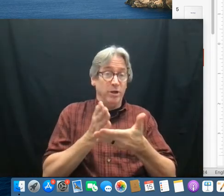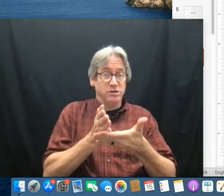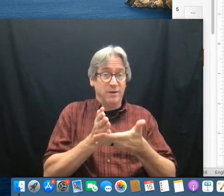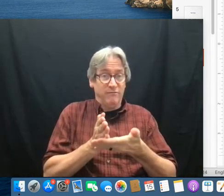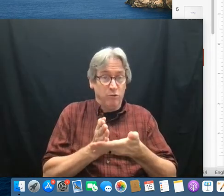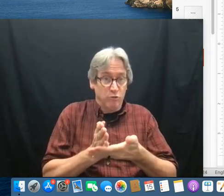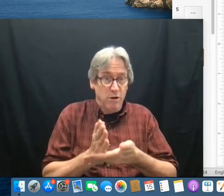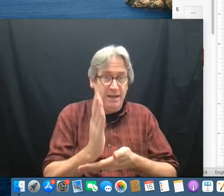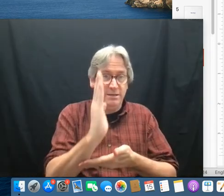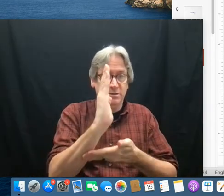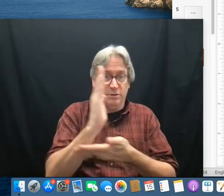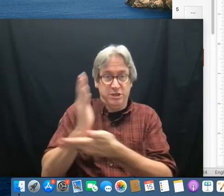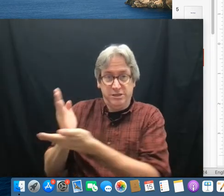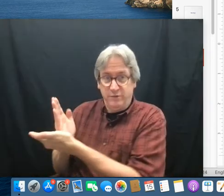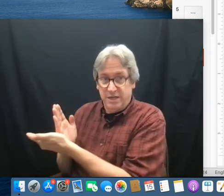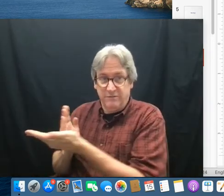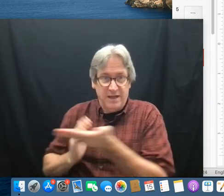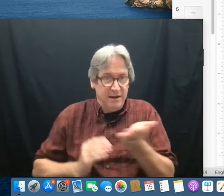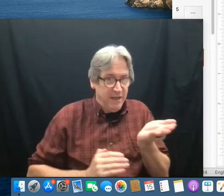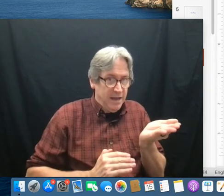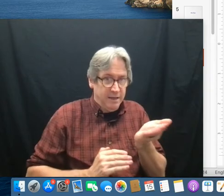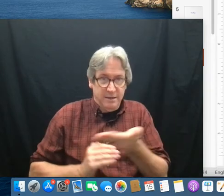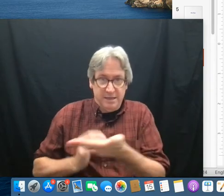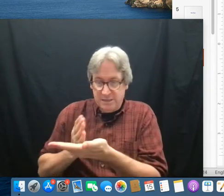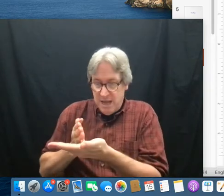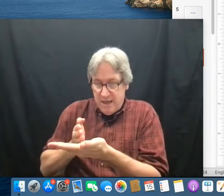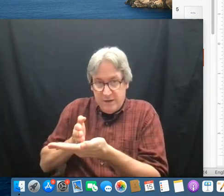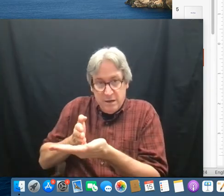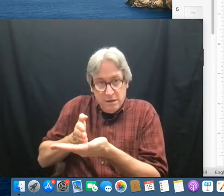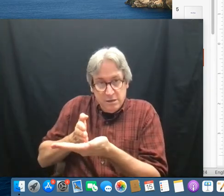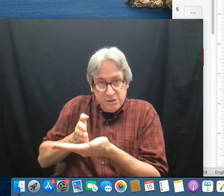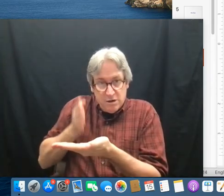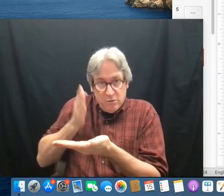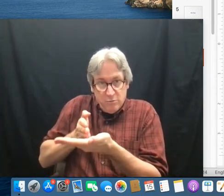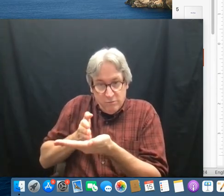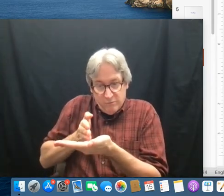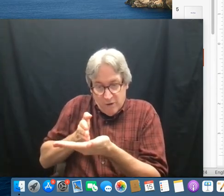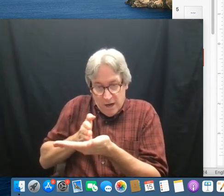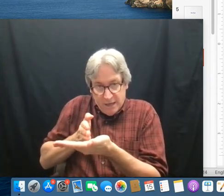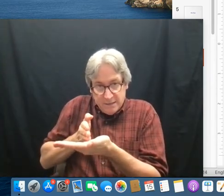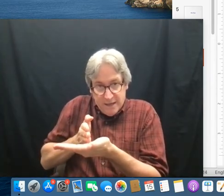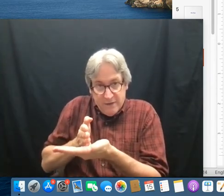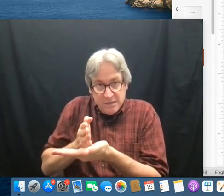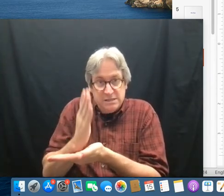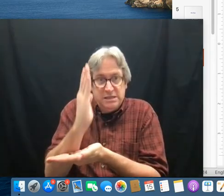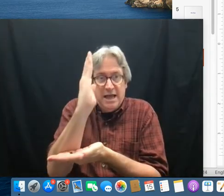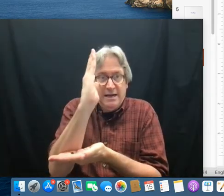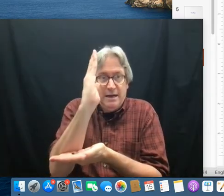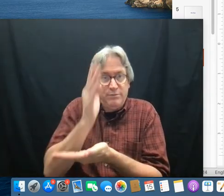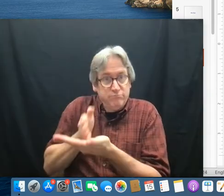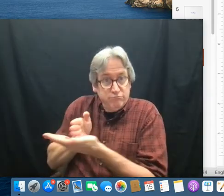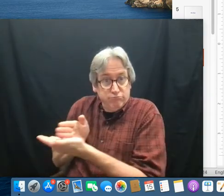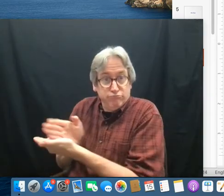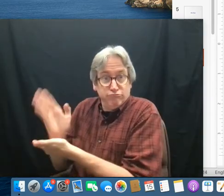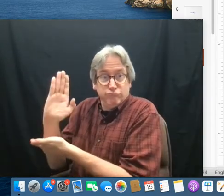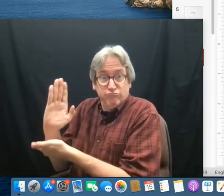And we also have right, which is if you take the flat of the hand like this and then start out on it and then slide it